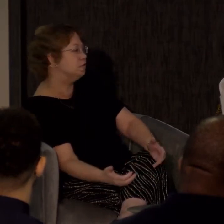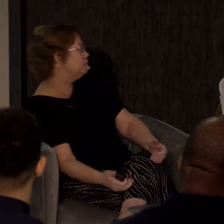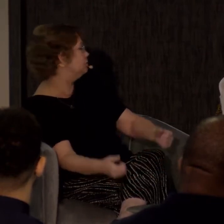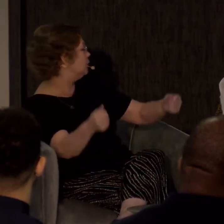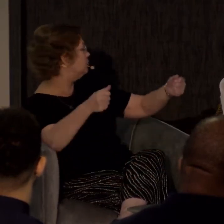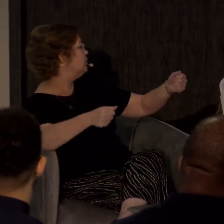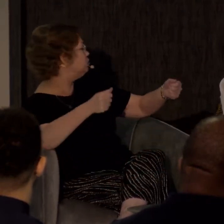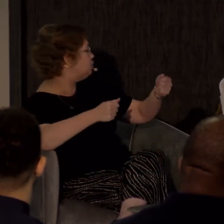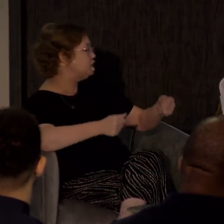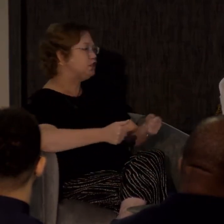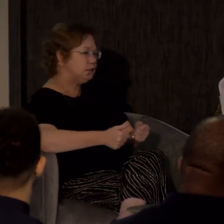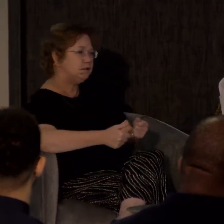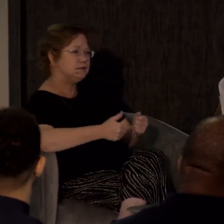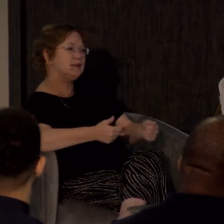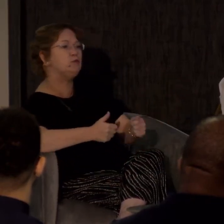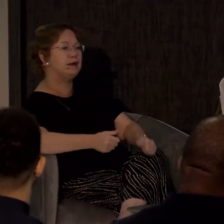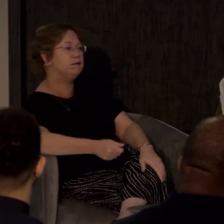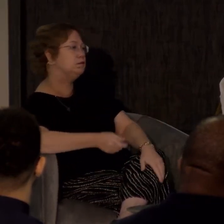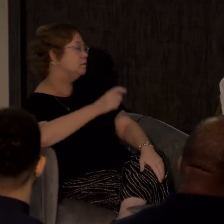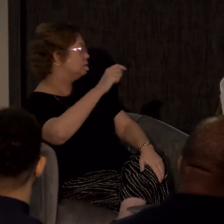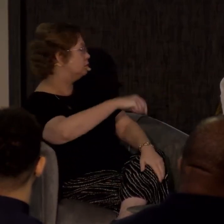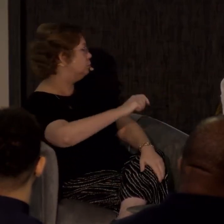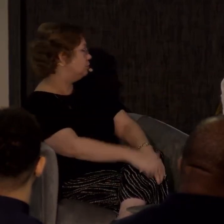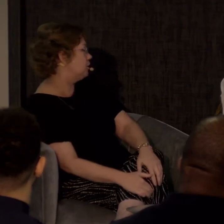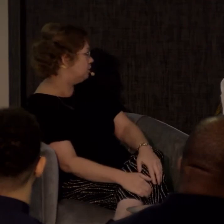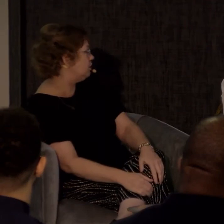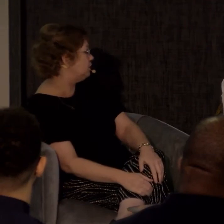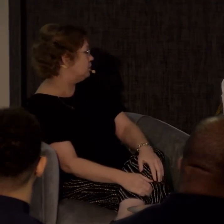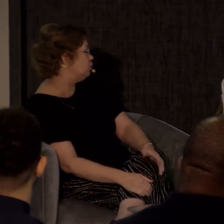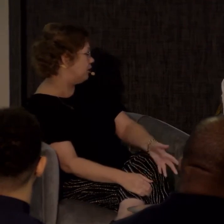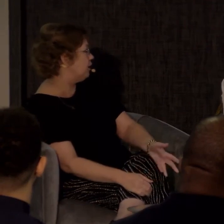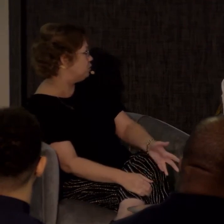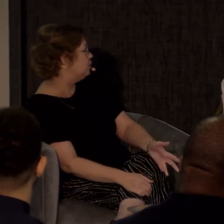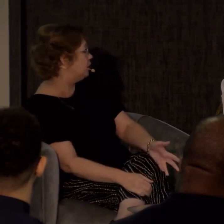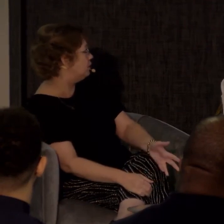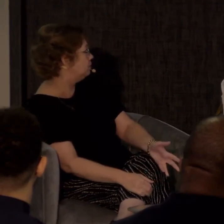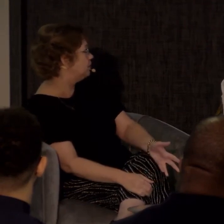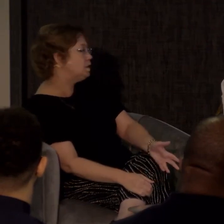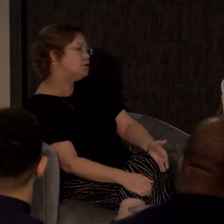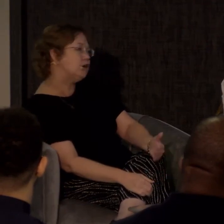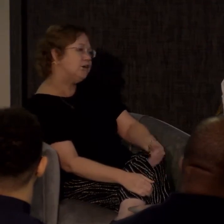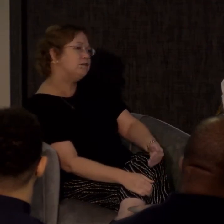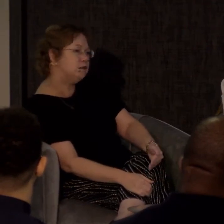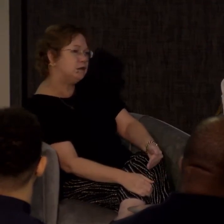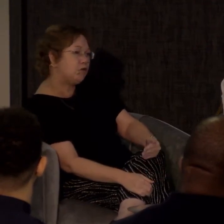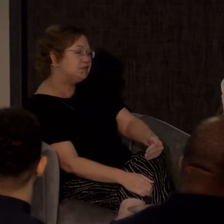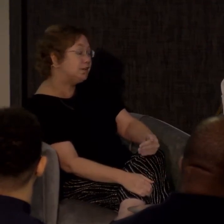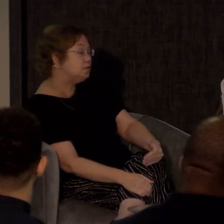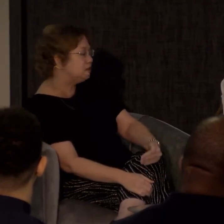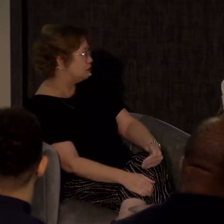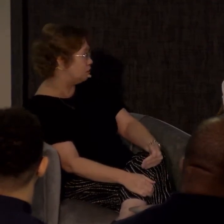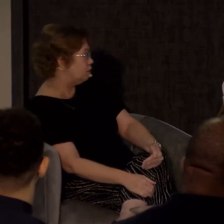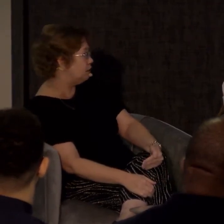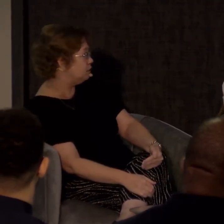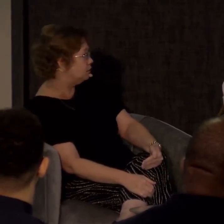girl driving a big machine in the same way that youth currently sit and play games online. So I think there are skills